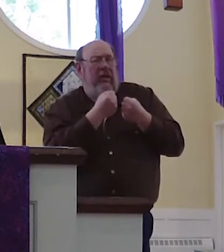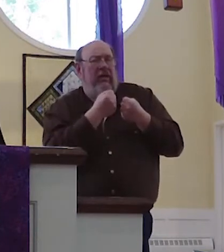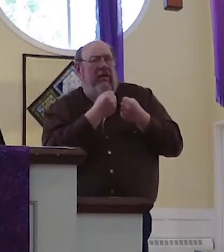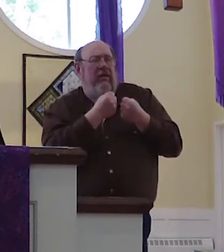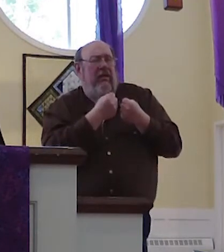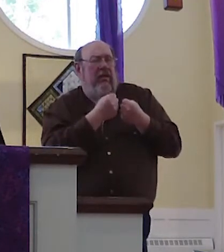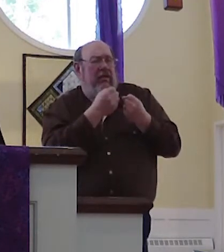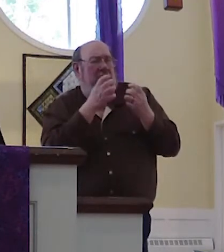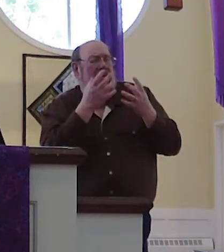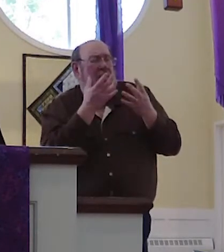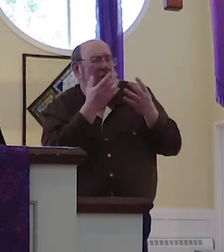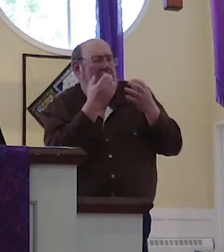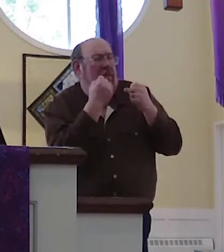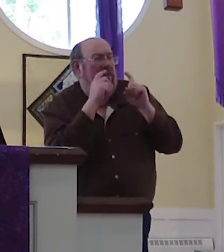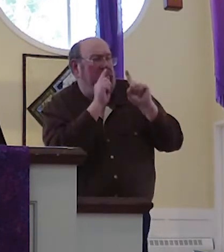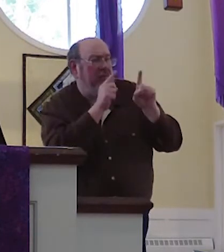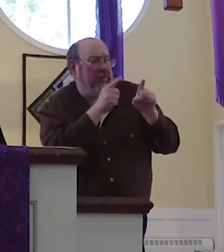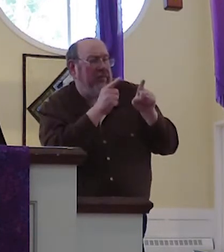respond.